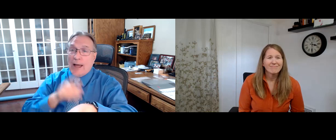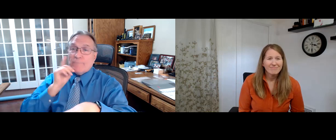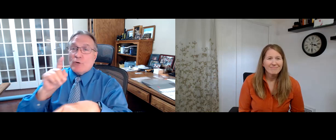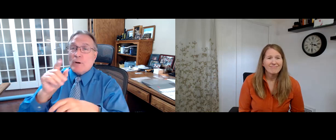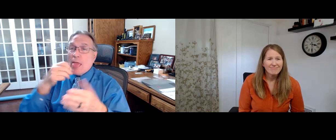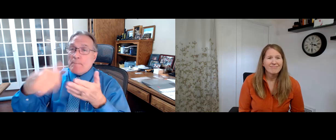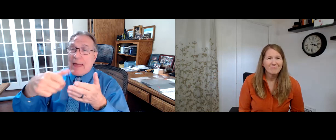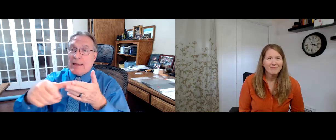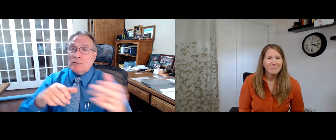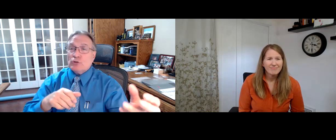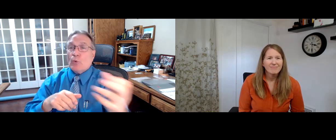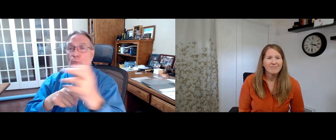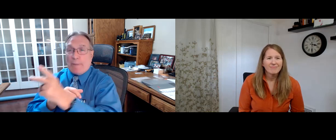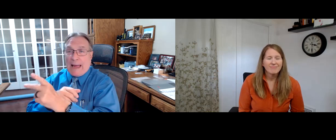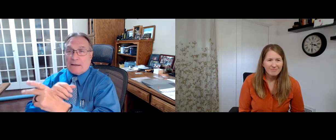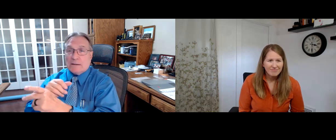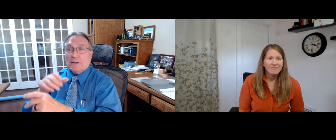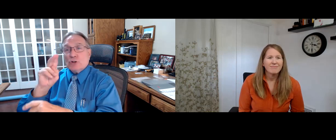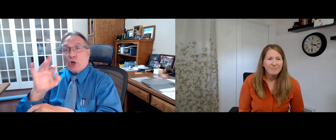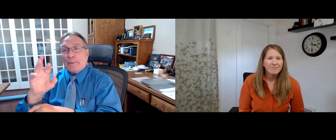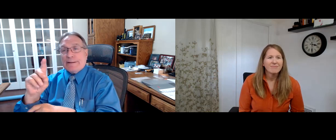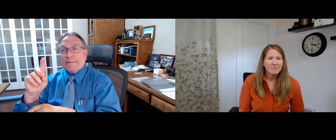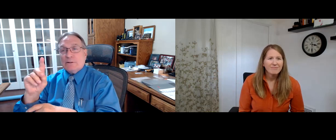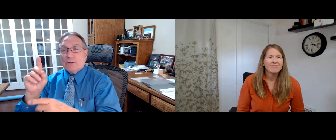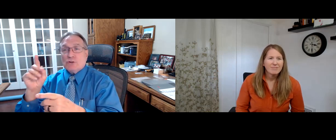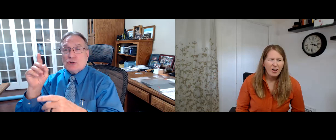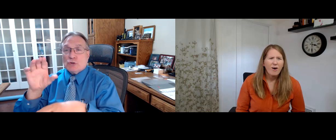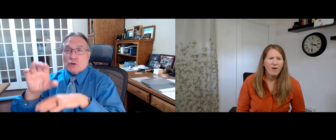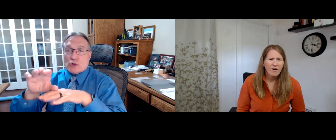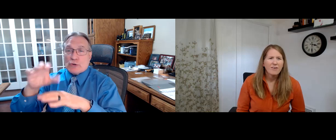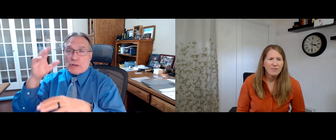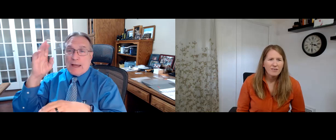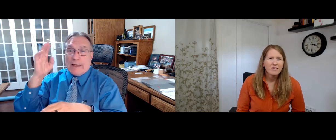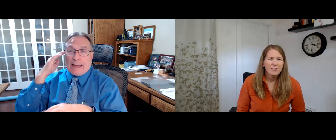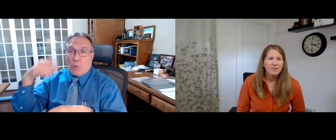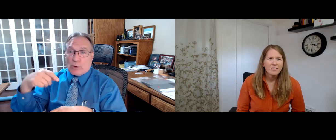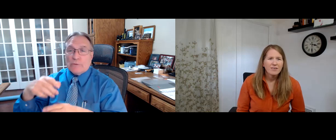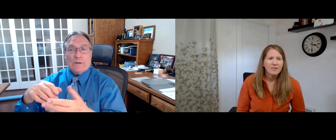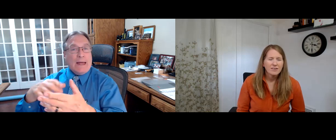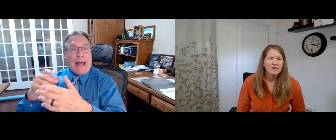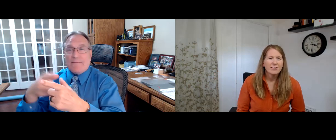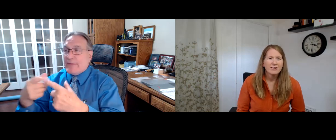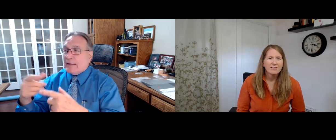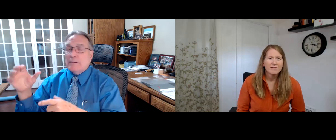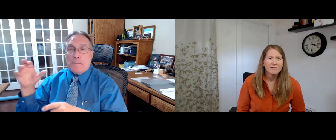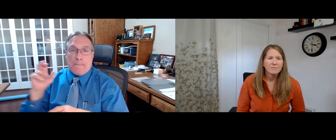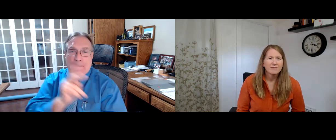time for mail to back to Kirtland to church headquarters, and then